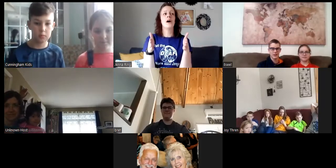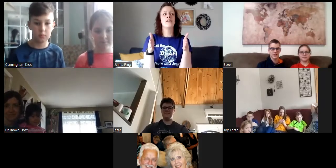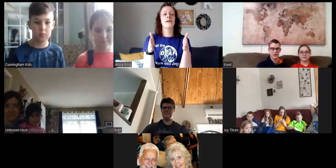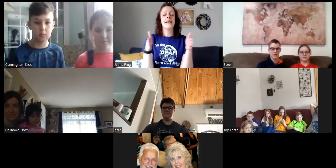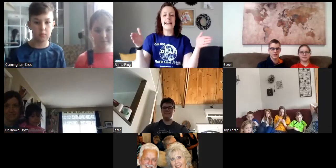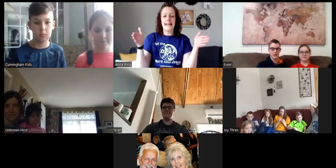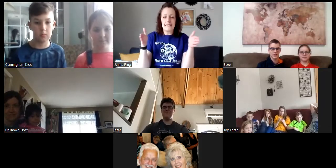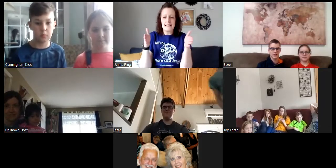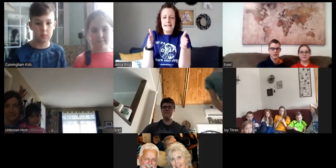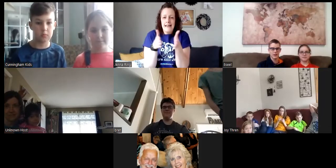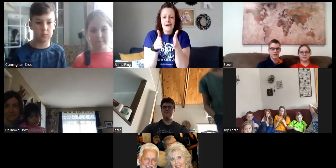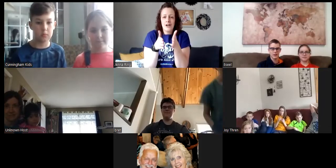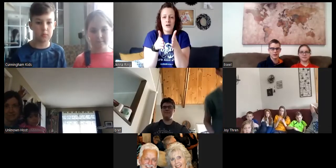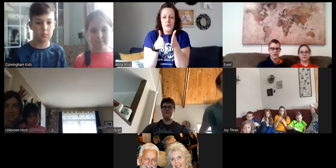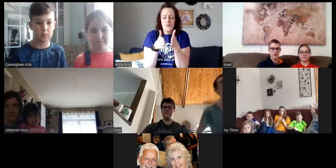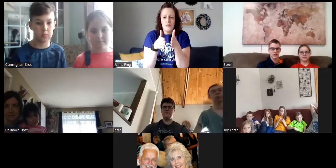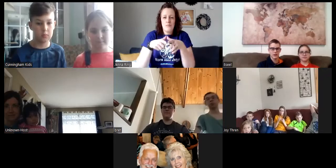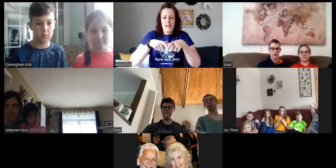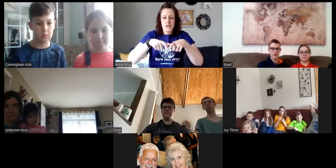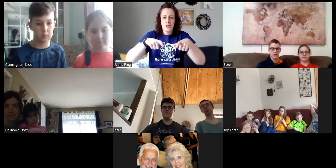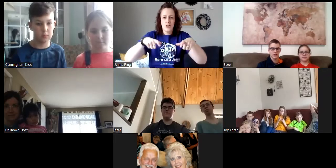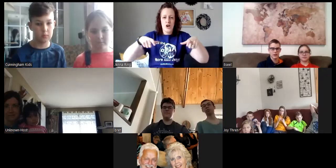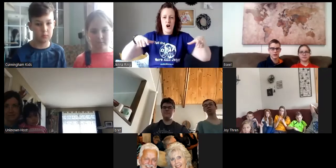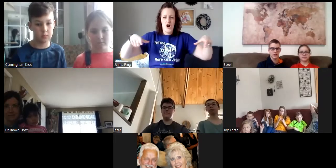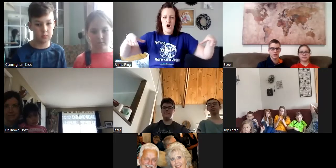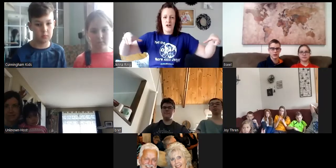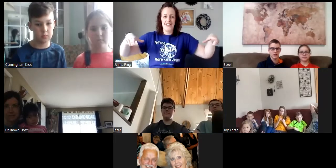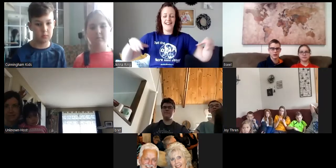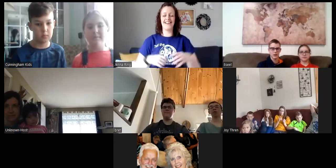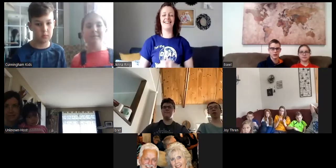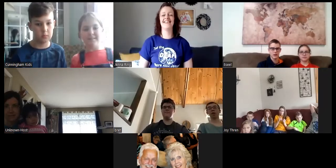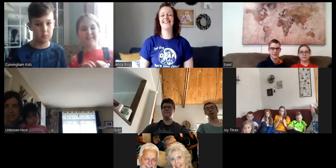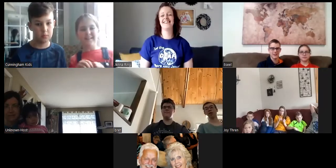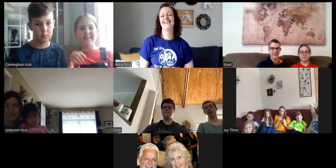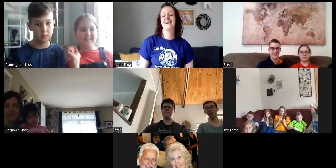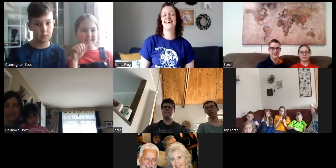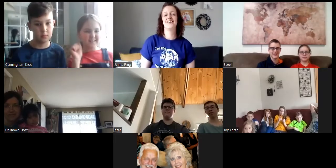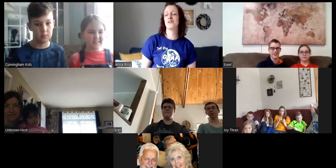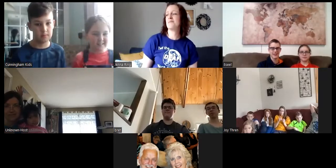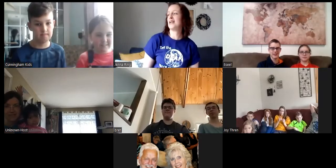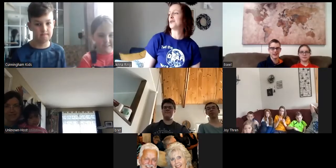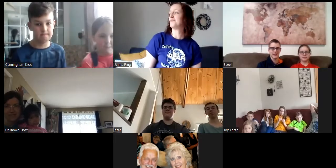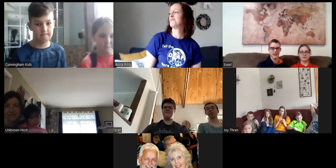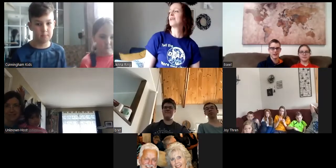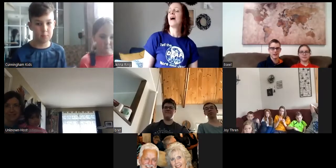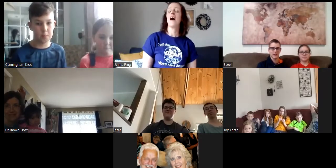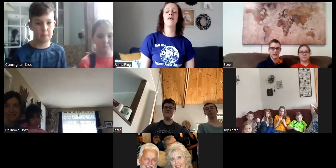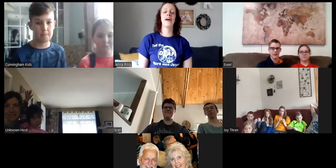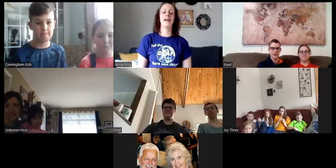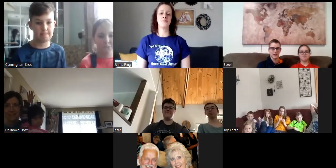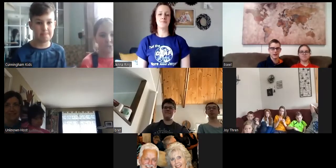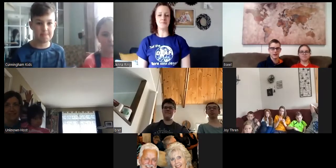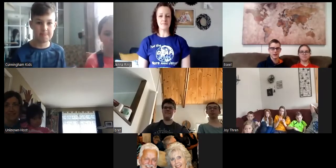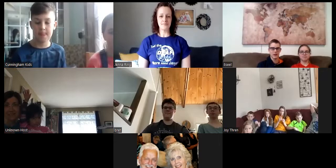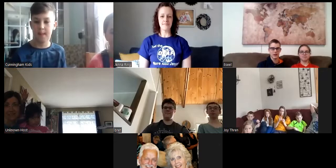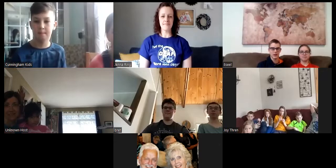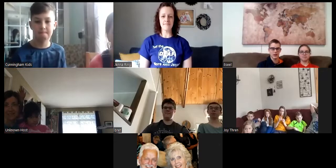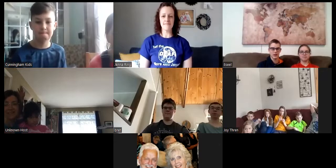small. Well, it's narrow, but it's long. I live in a mini home. All